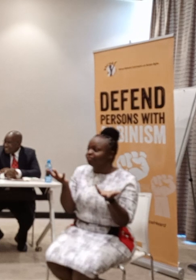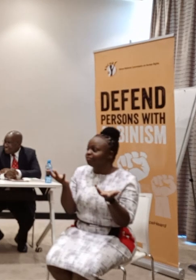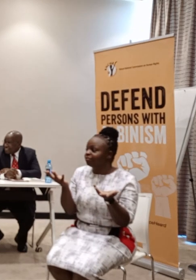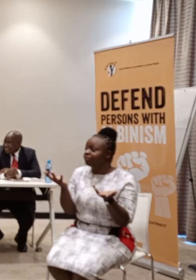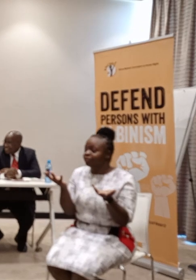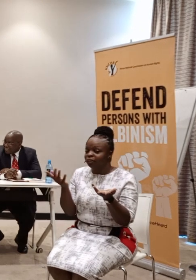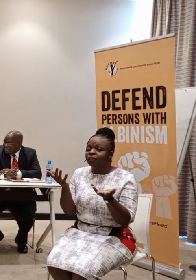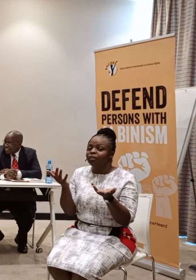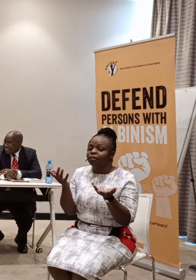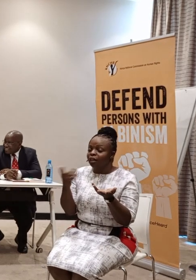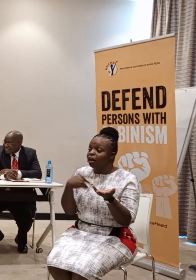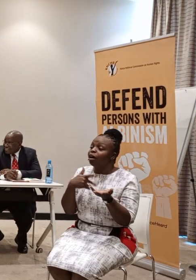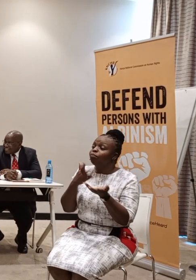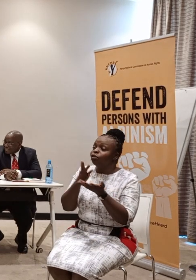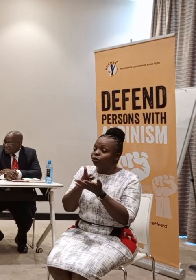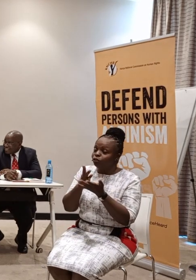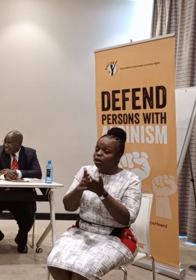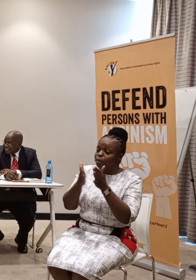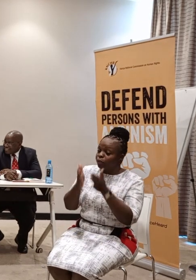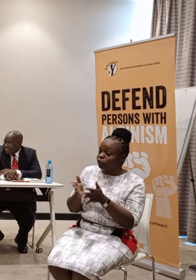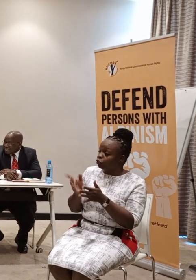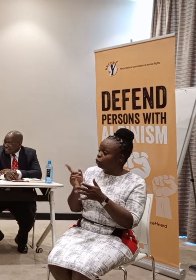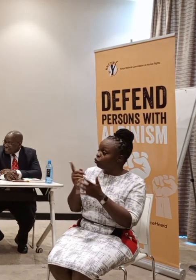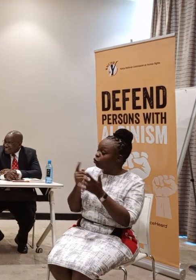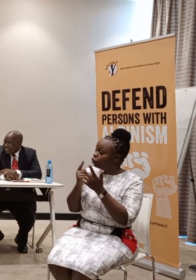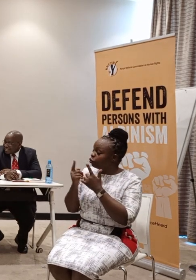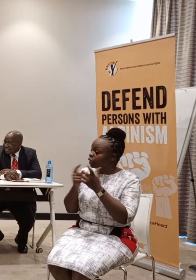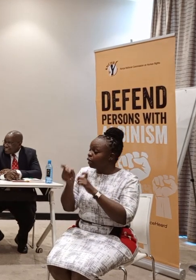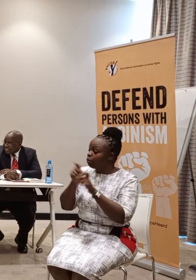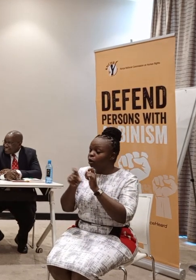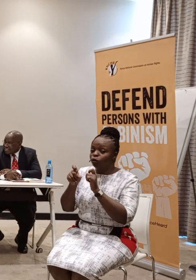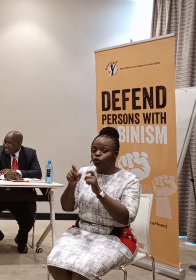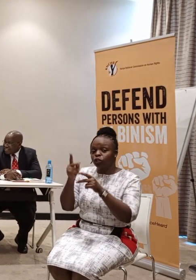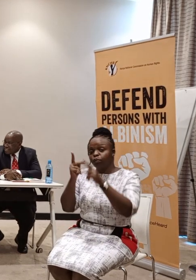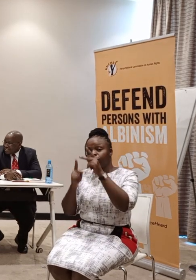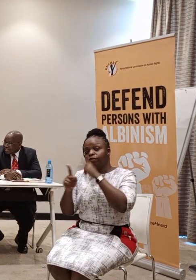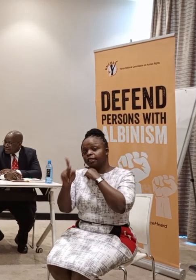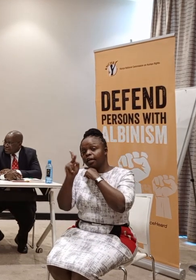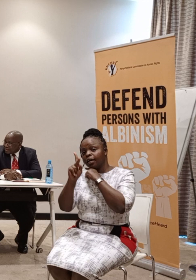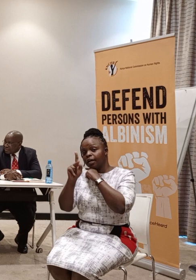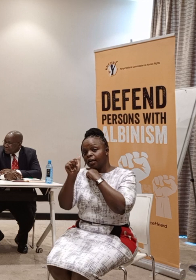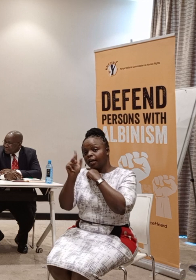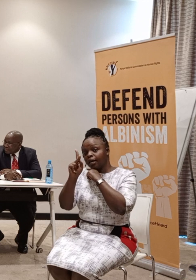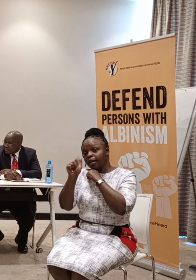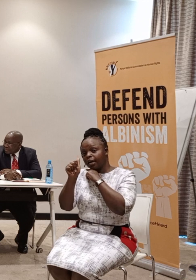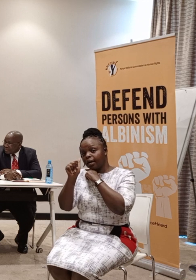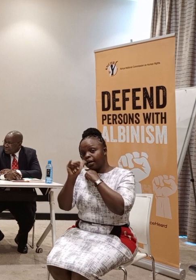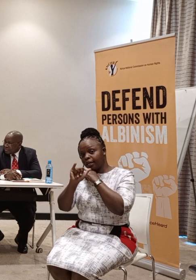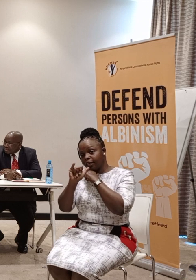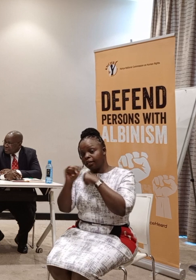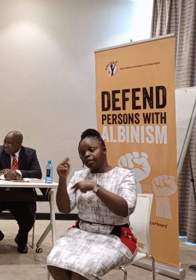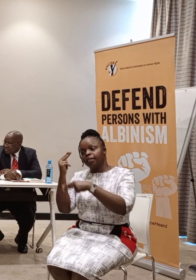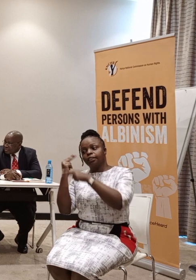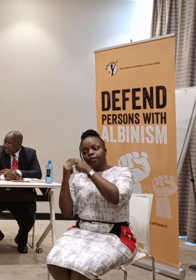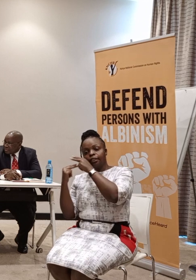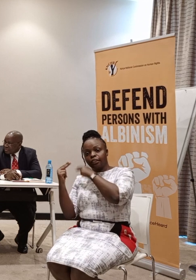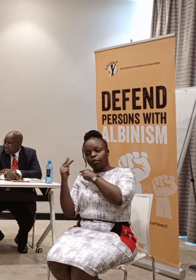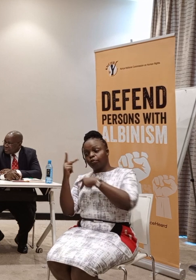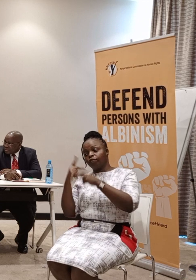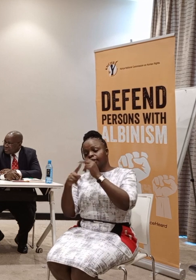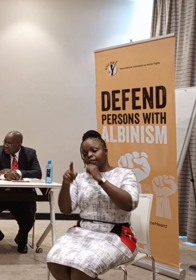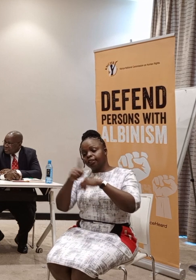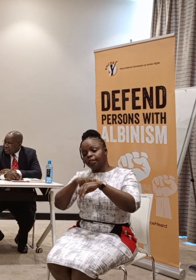I'm sure the person you're talking about who was driving was Professor Kakai, he's a professor of history. And when I was a student leader